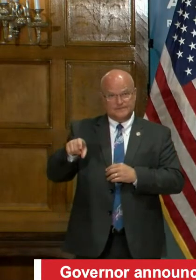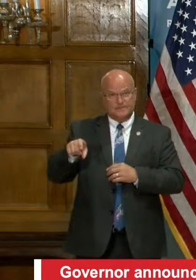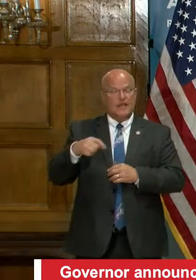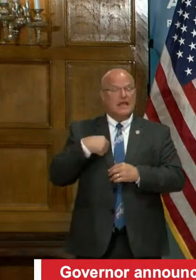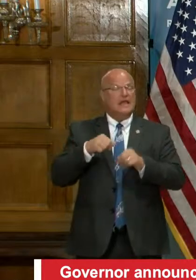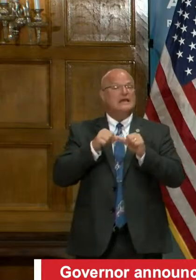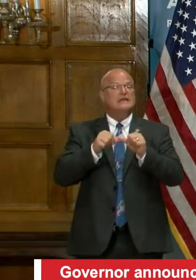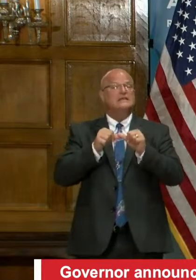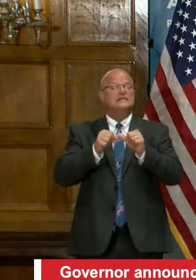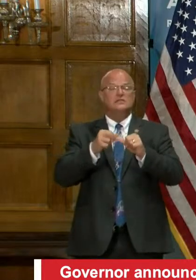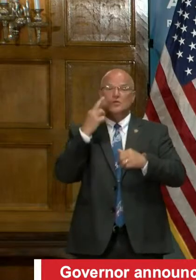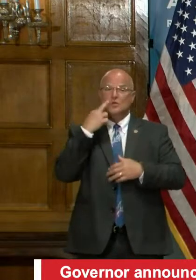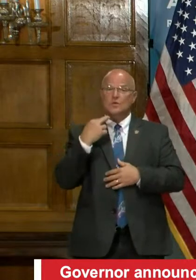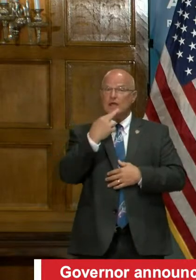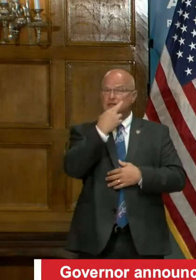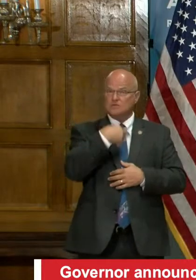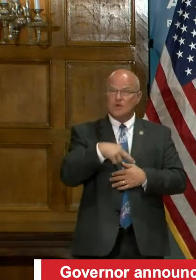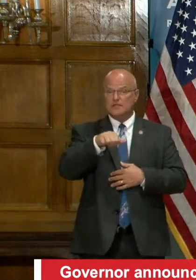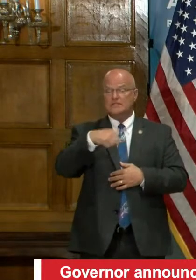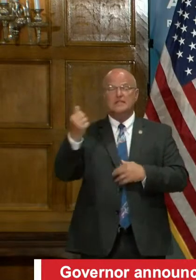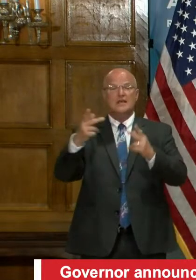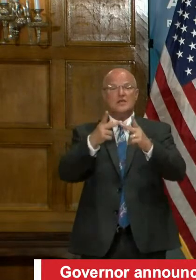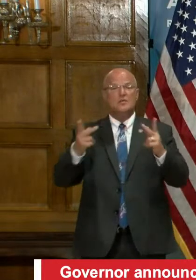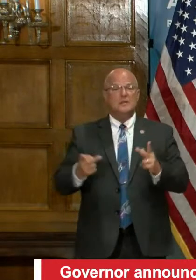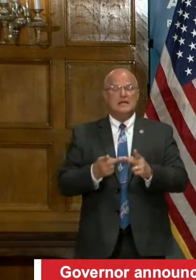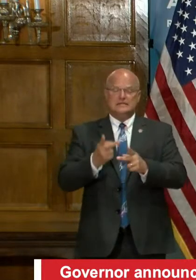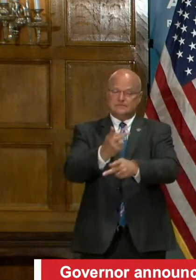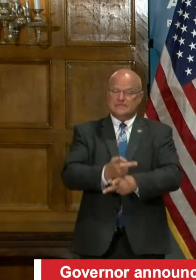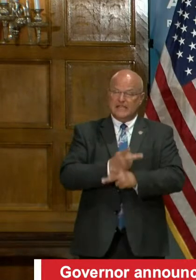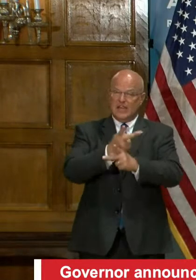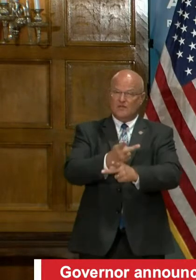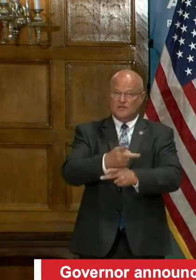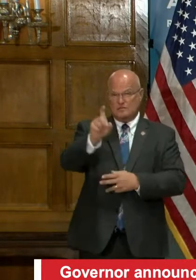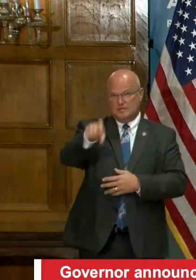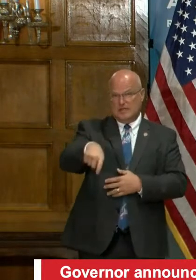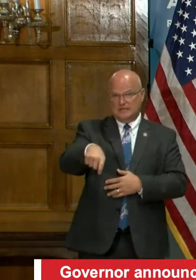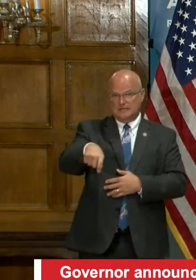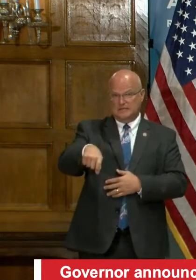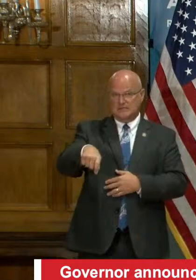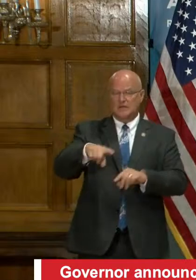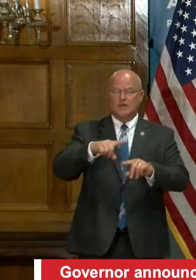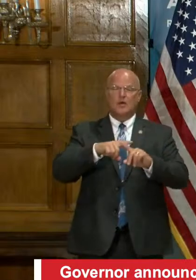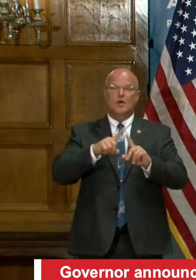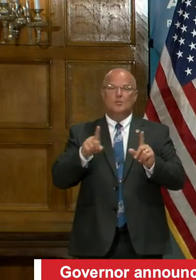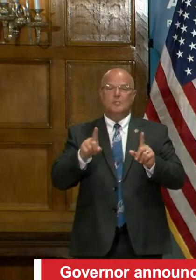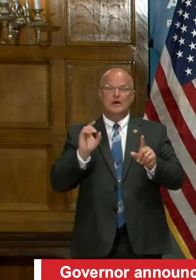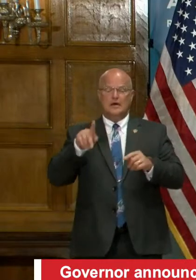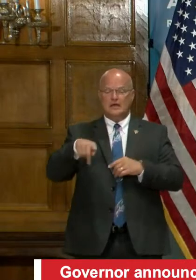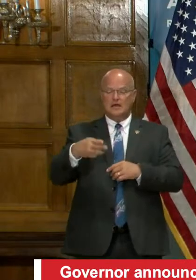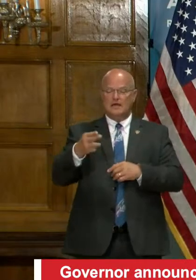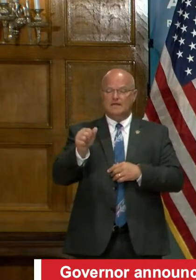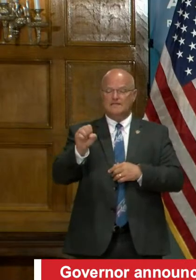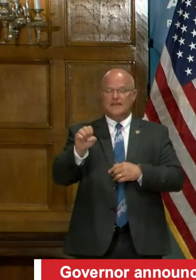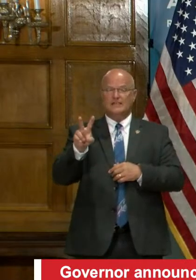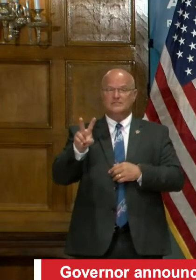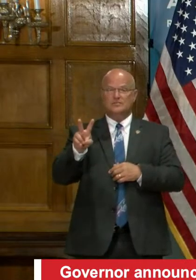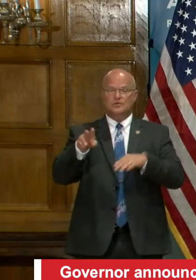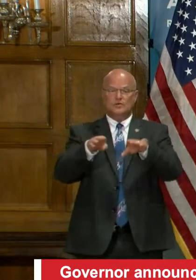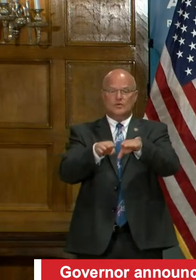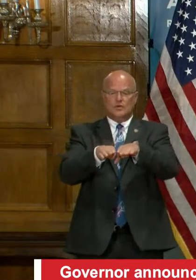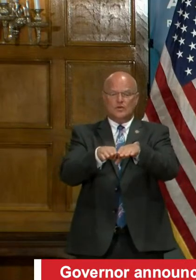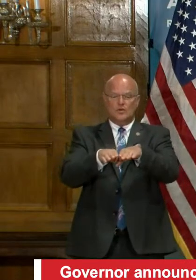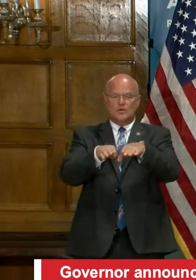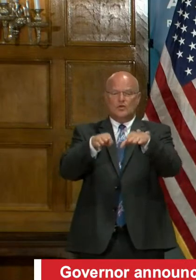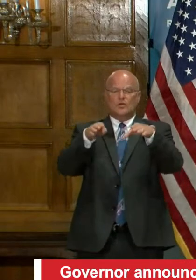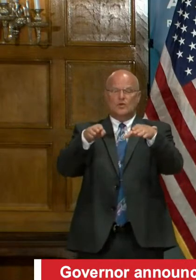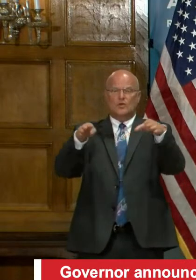need to continue our restaurants and other venues to be careful, but under our phase 2 guidance, they'll be able to